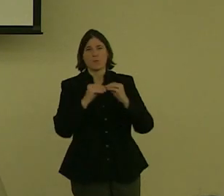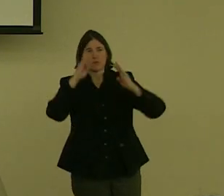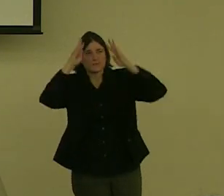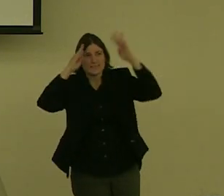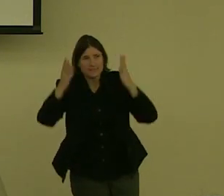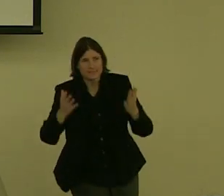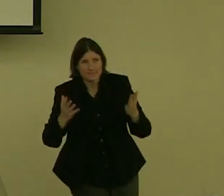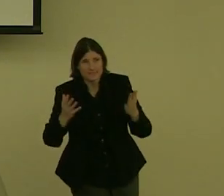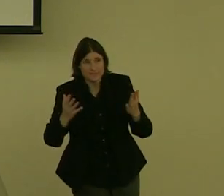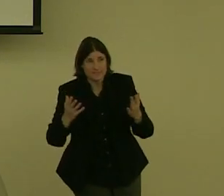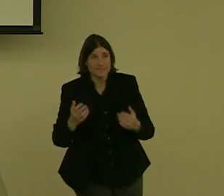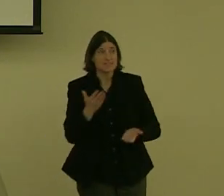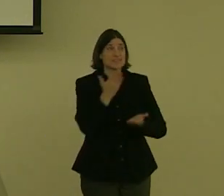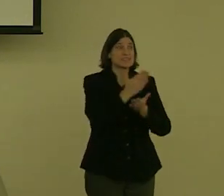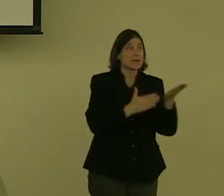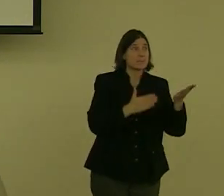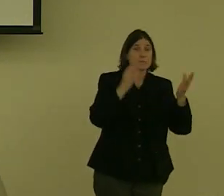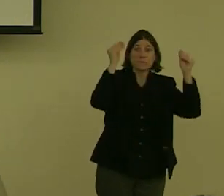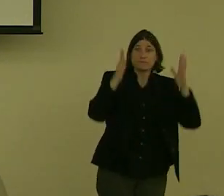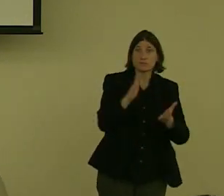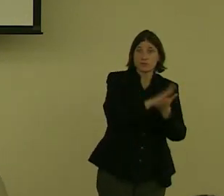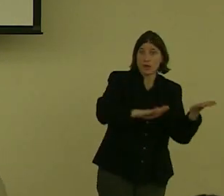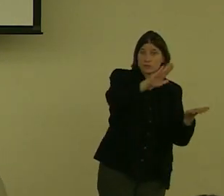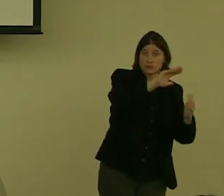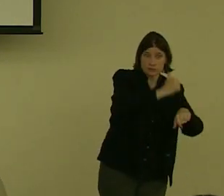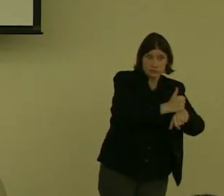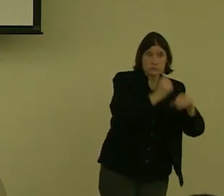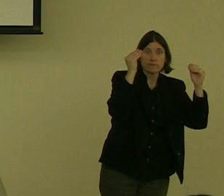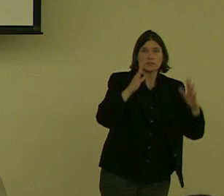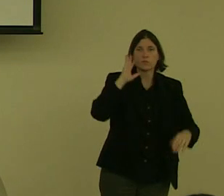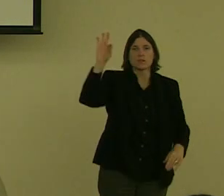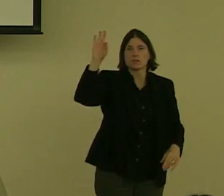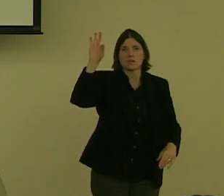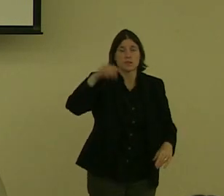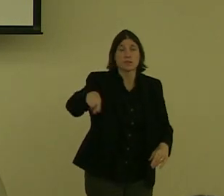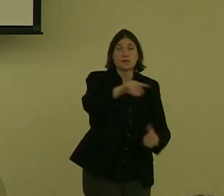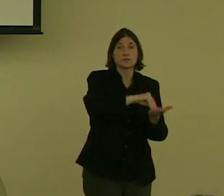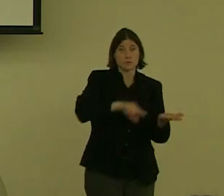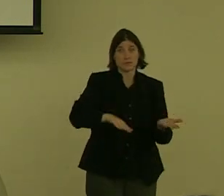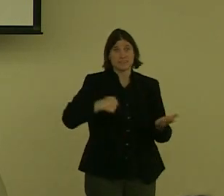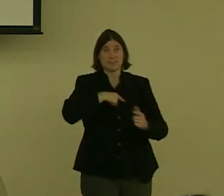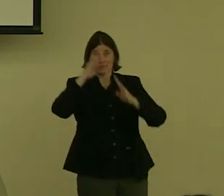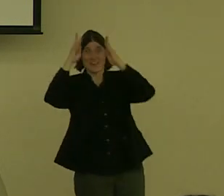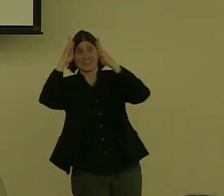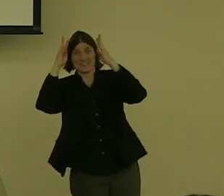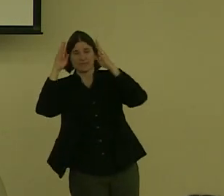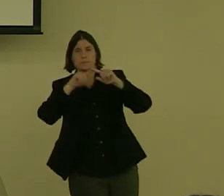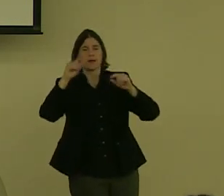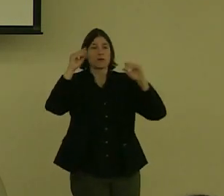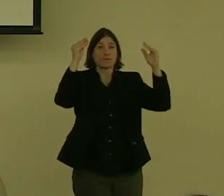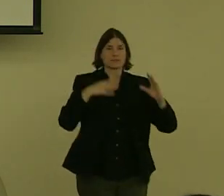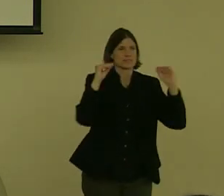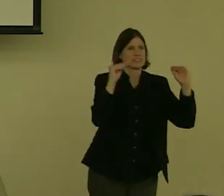reading selections. That may dictate areas of study. And you do run a little bit of a risk of